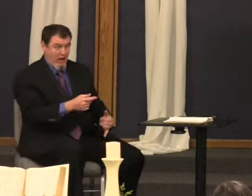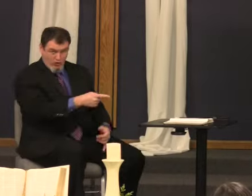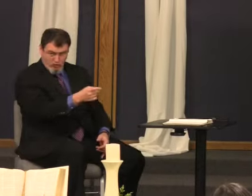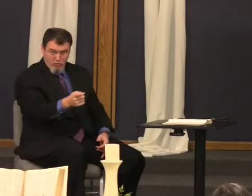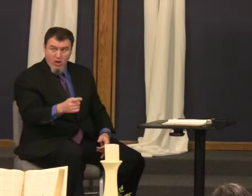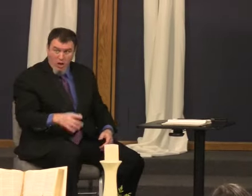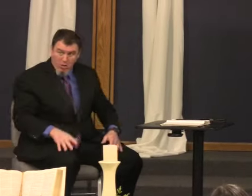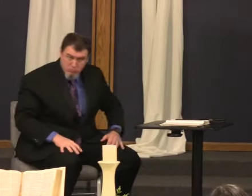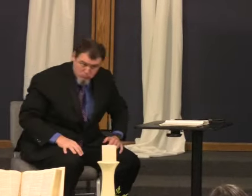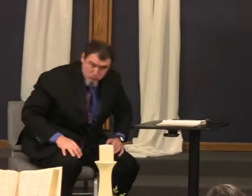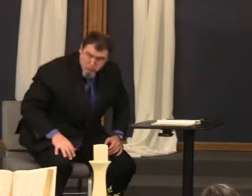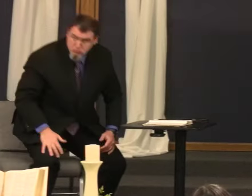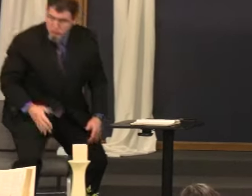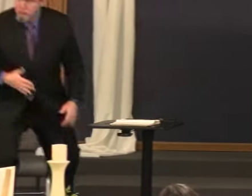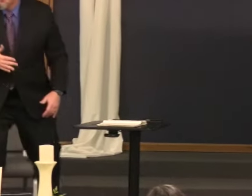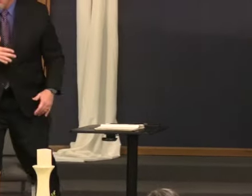Jesus has them now.